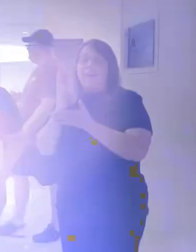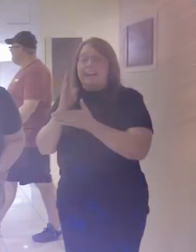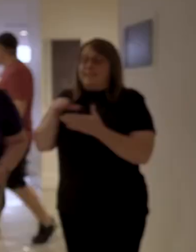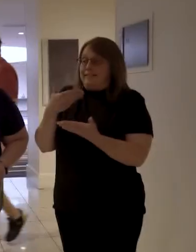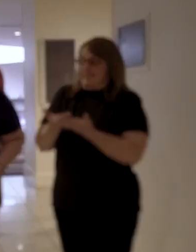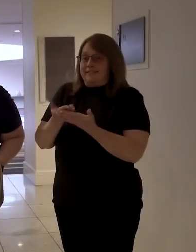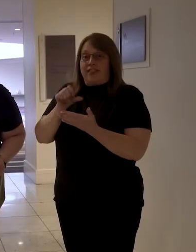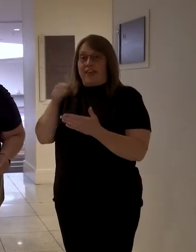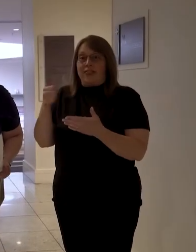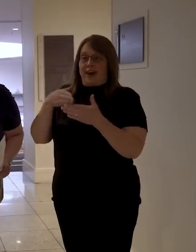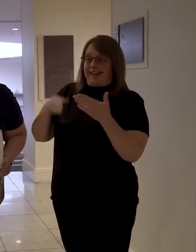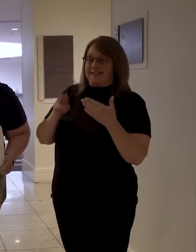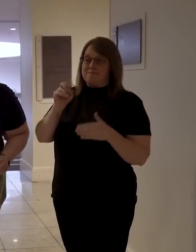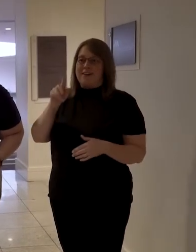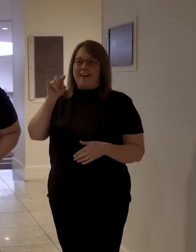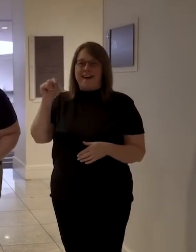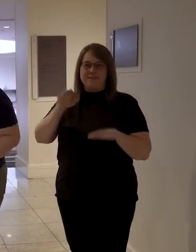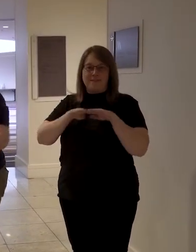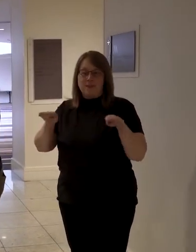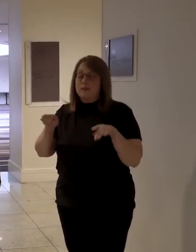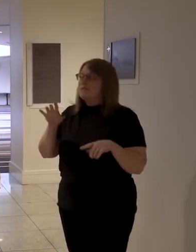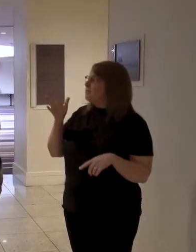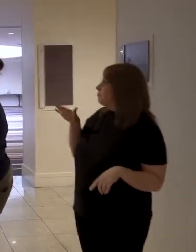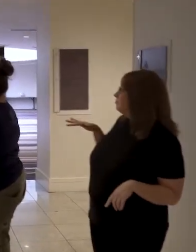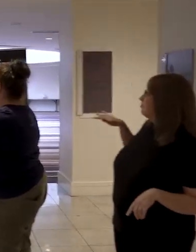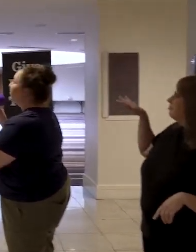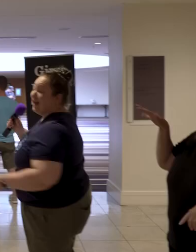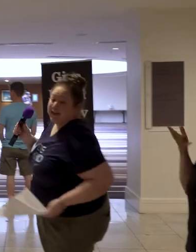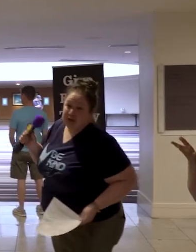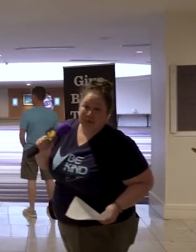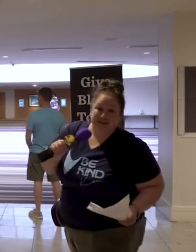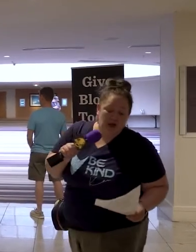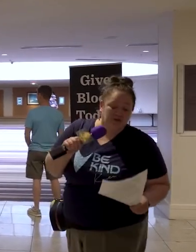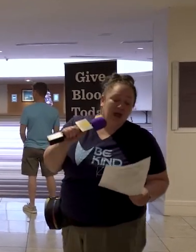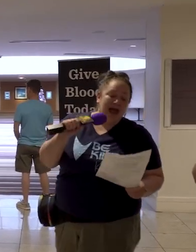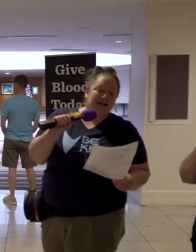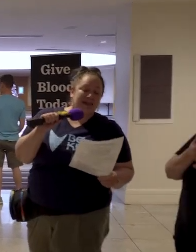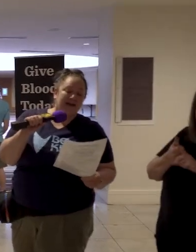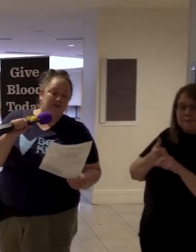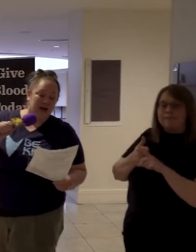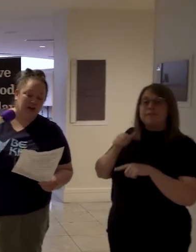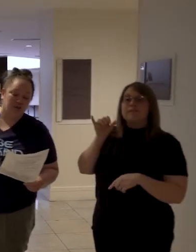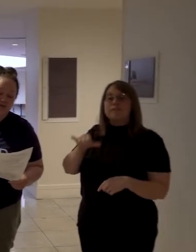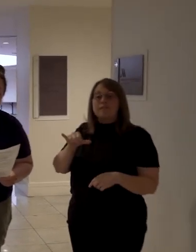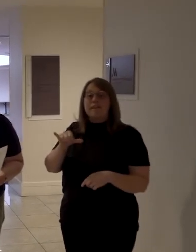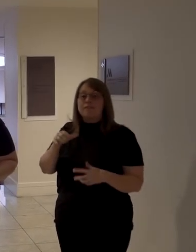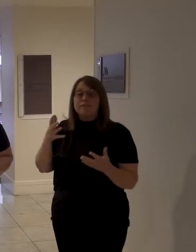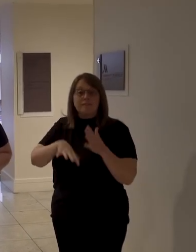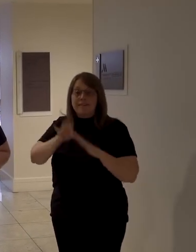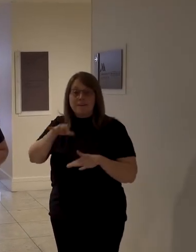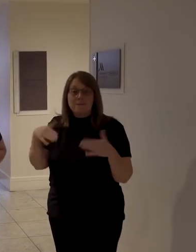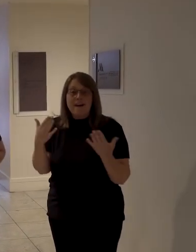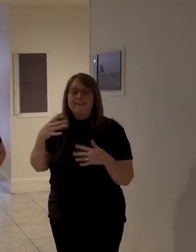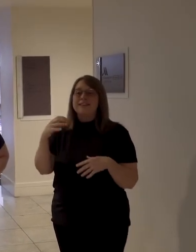Made it to the other end of the Marriott Atrium floor. Behind me is the atrium itself, and that is where you will find